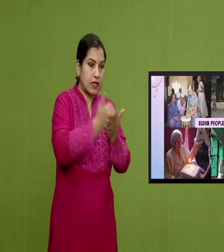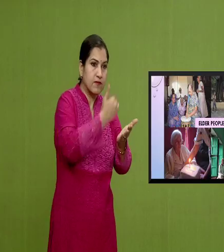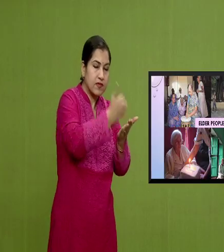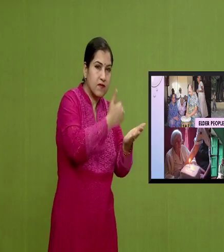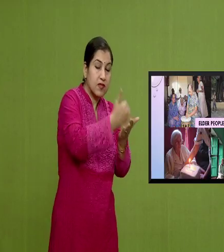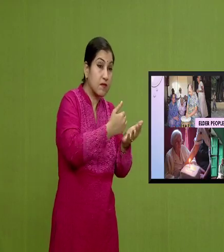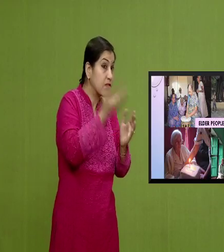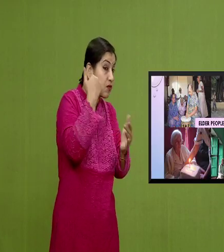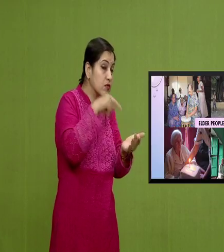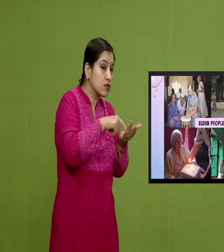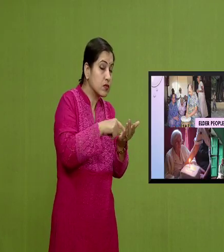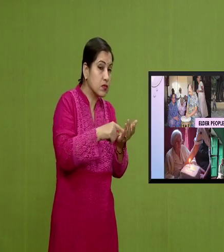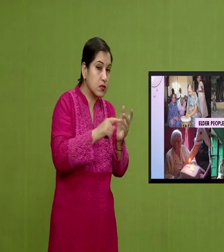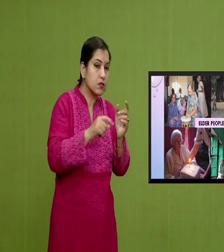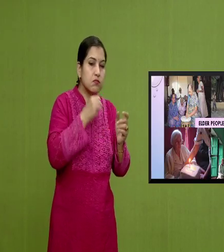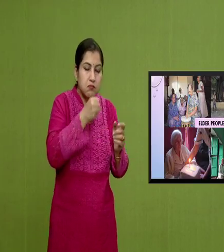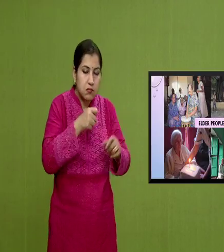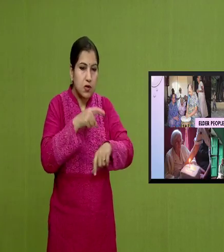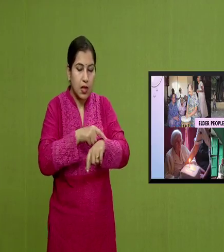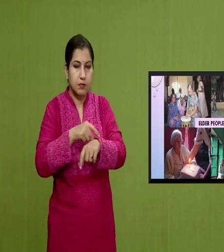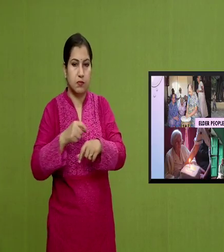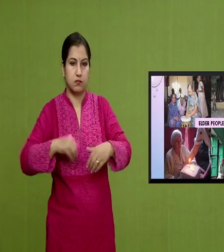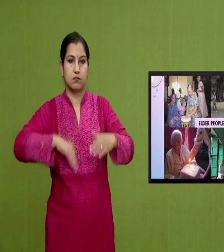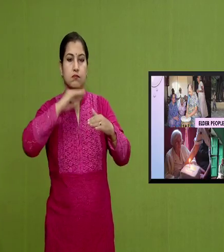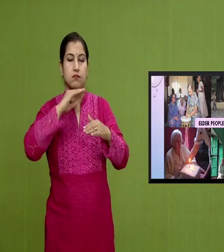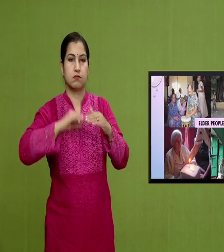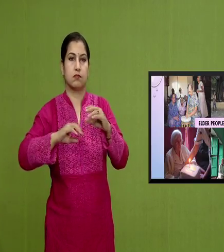can have some financial security.